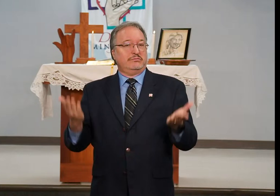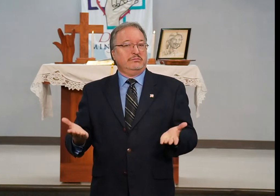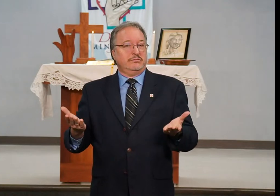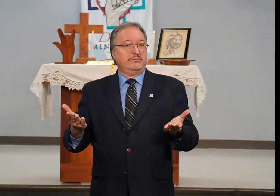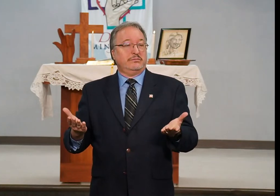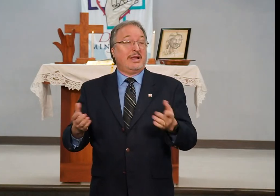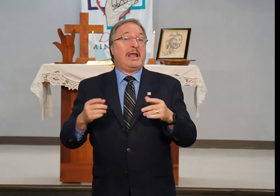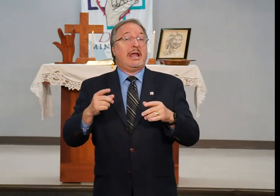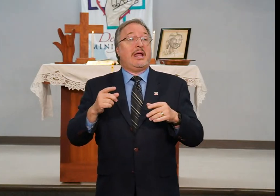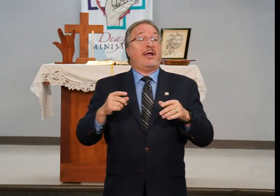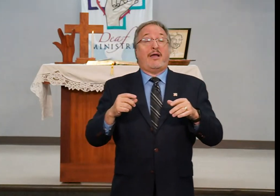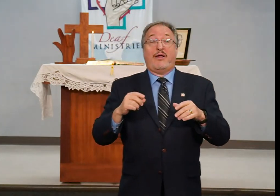women disciples.